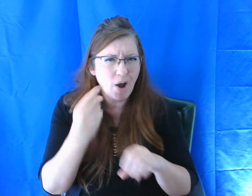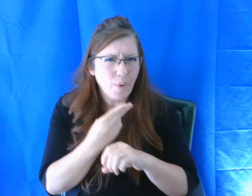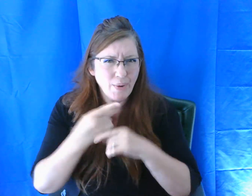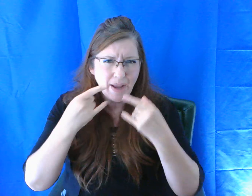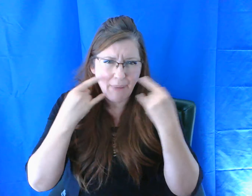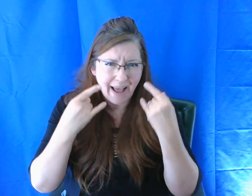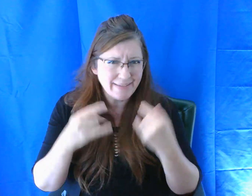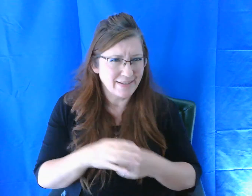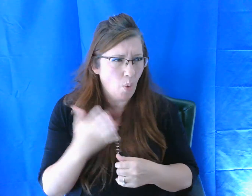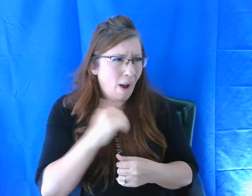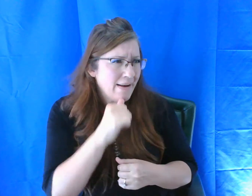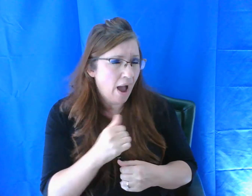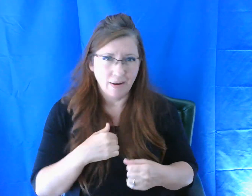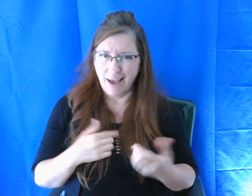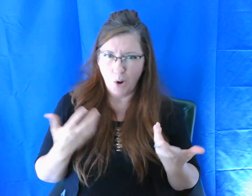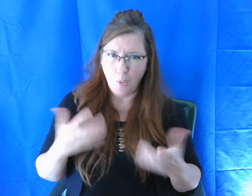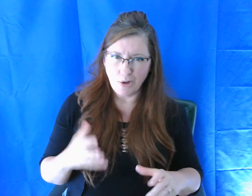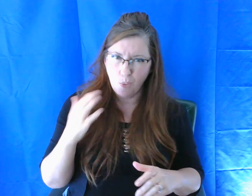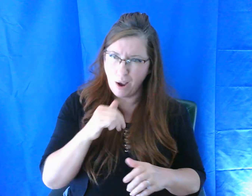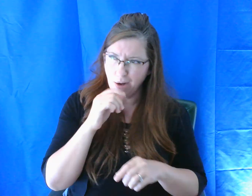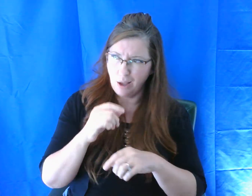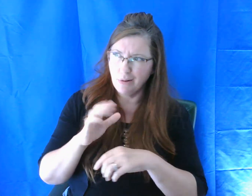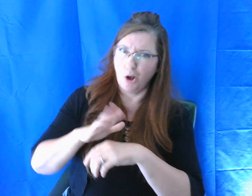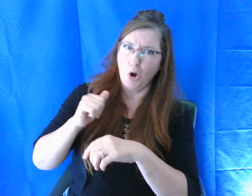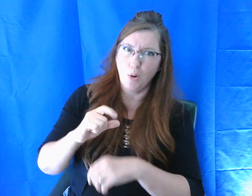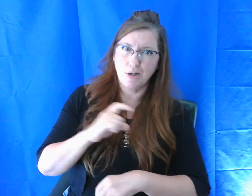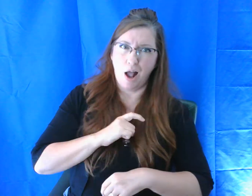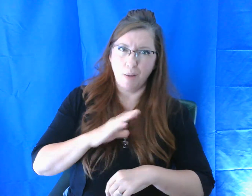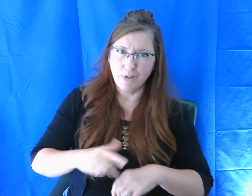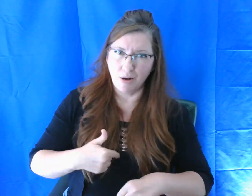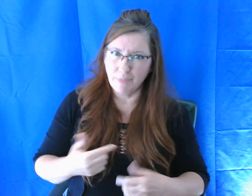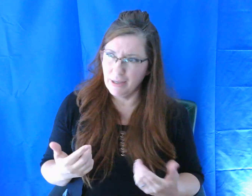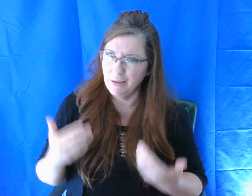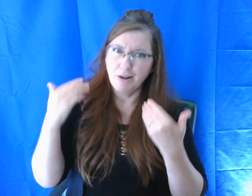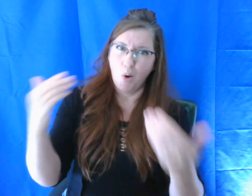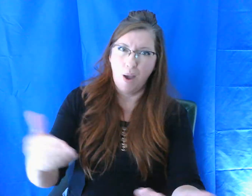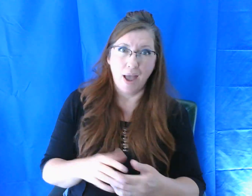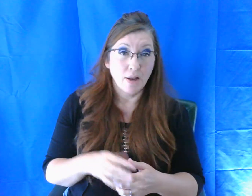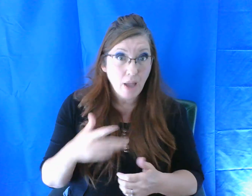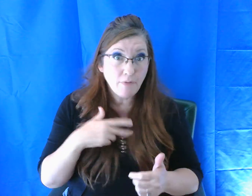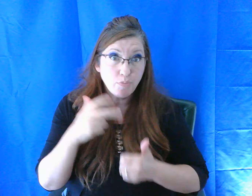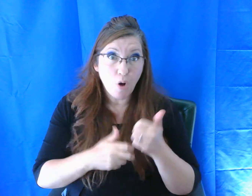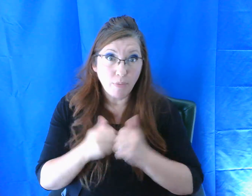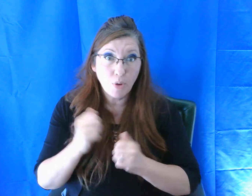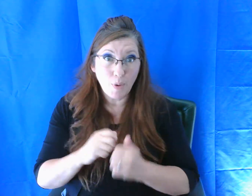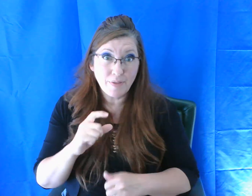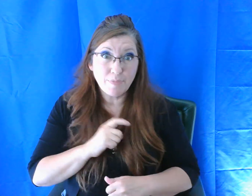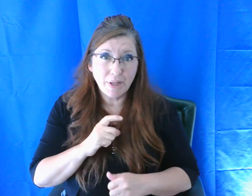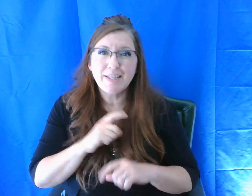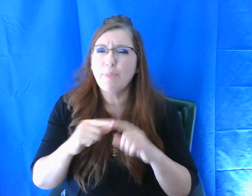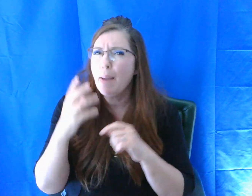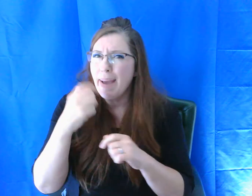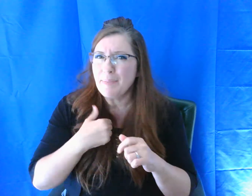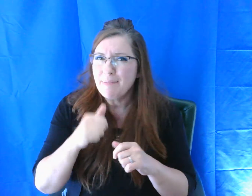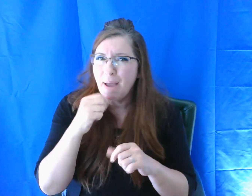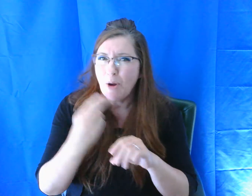want to. Why don't you call the cops on me? You want to, okay, they have a problem with the police, but then they're mad at me because I'm not wearing a mask.